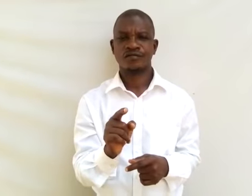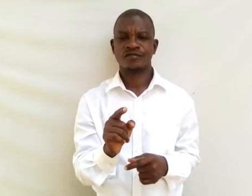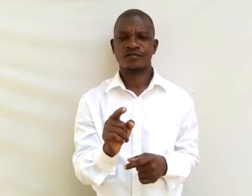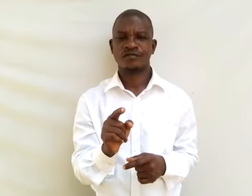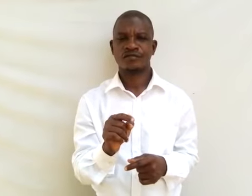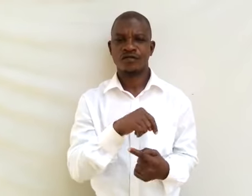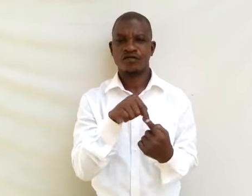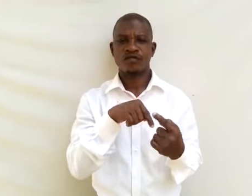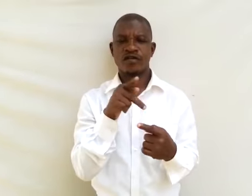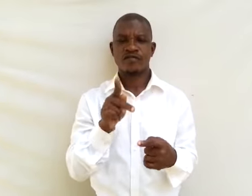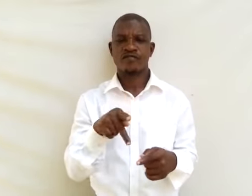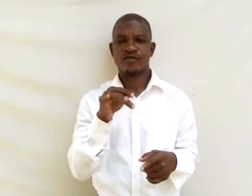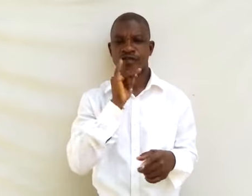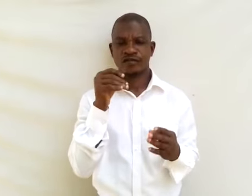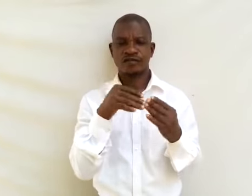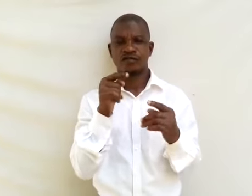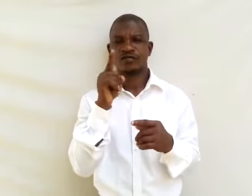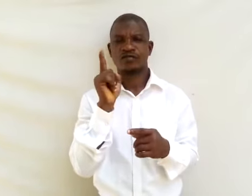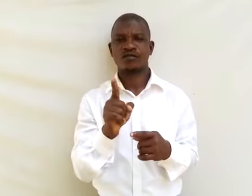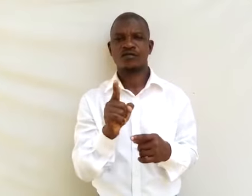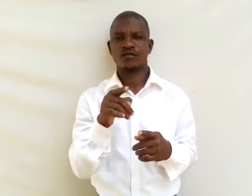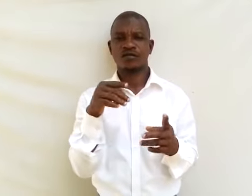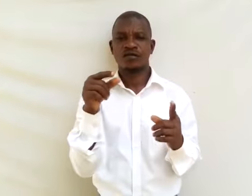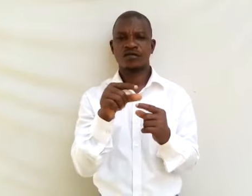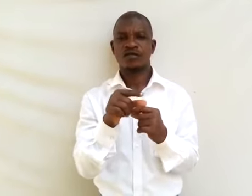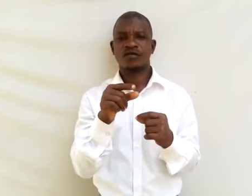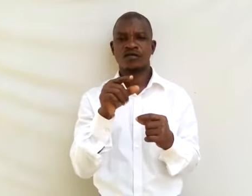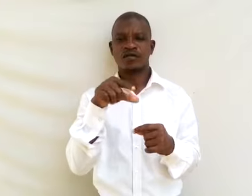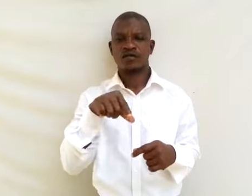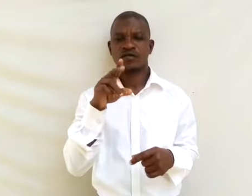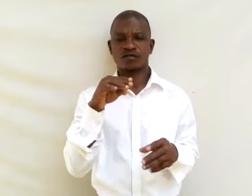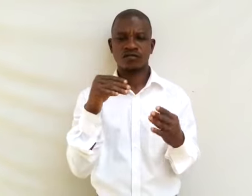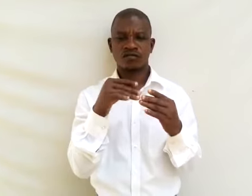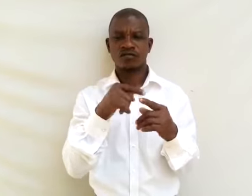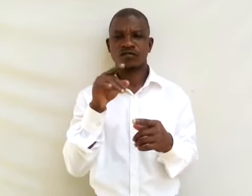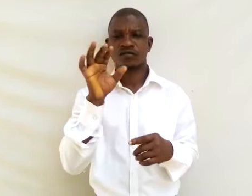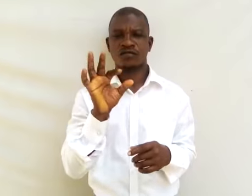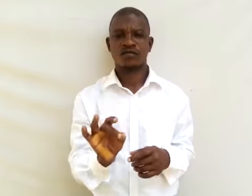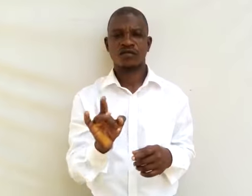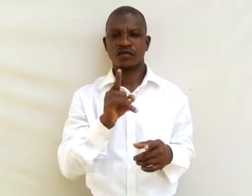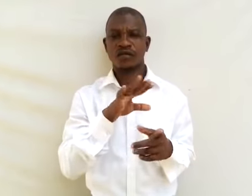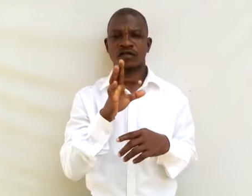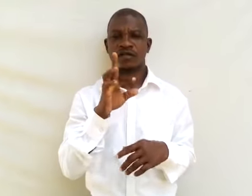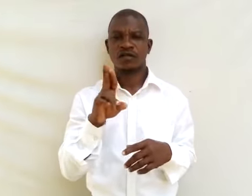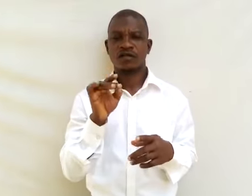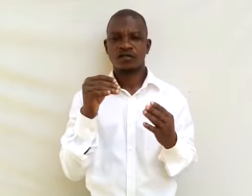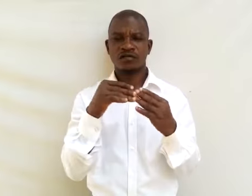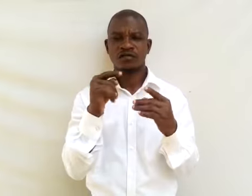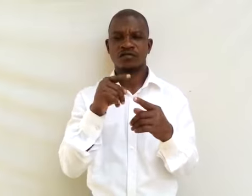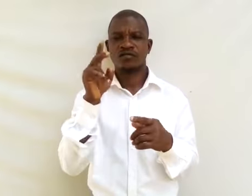When P is equal to 1, Q is equal to 8 and R is equal to 2.